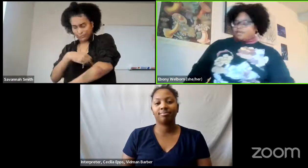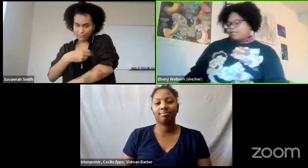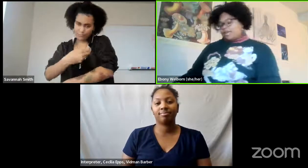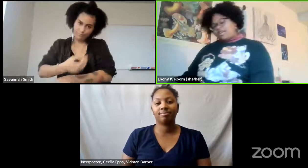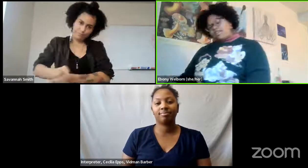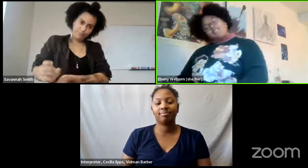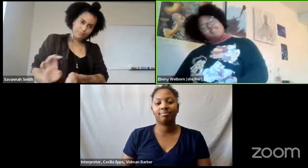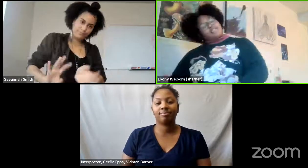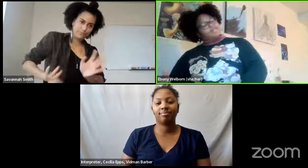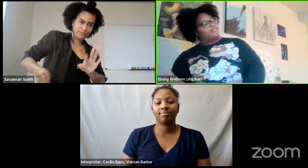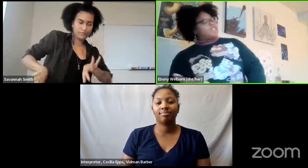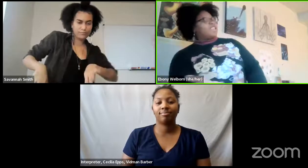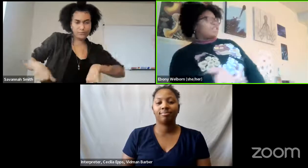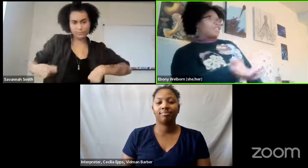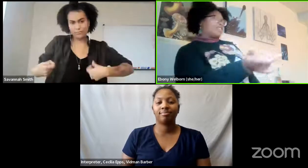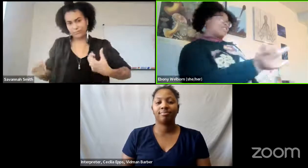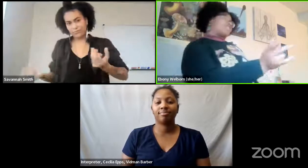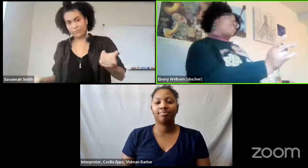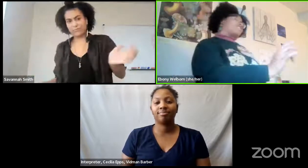All right.